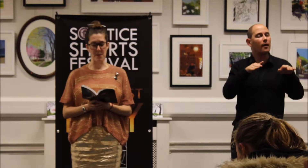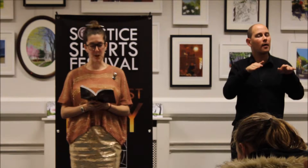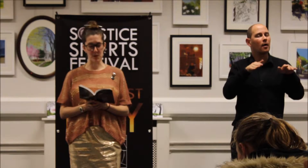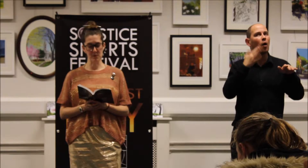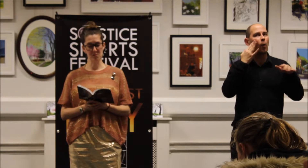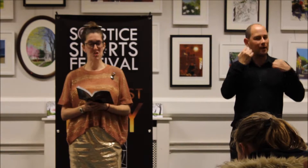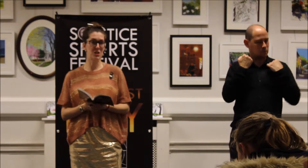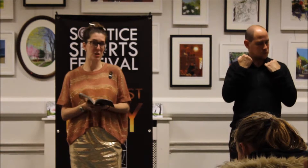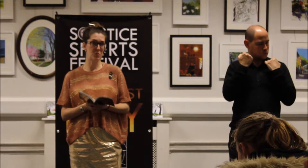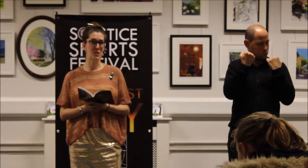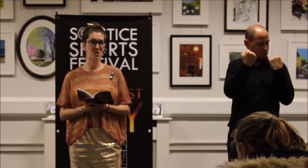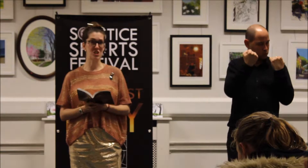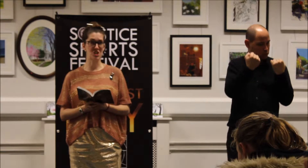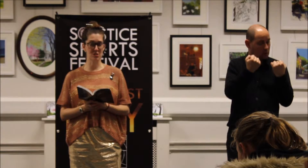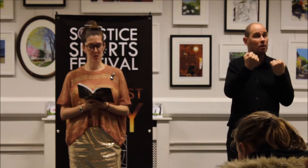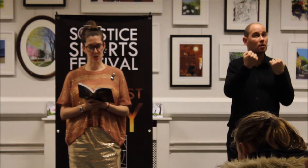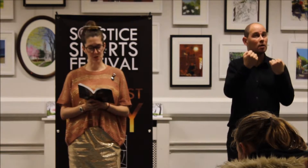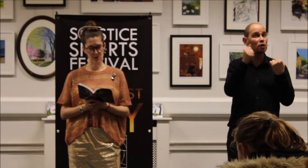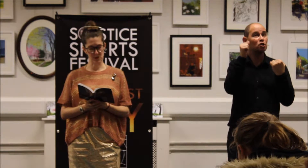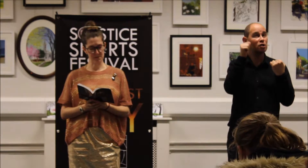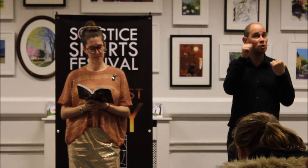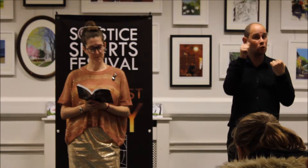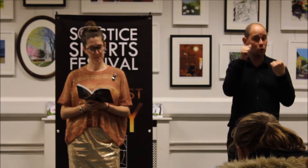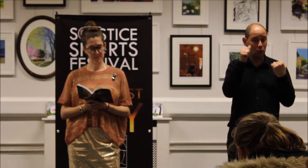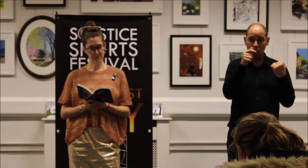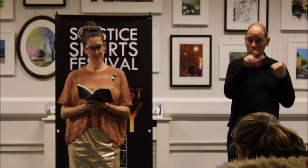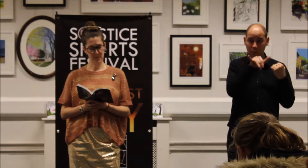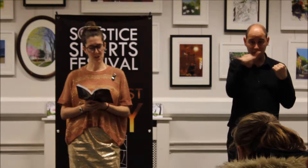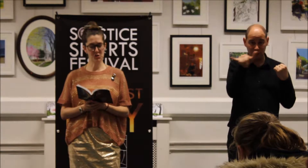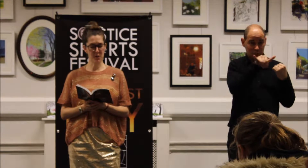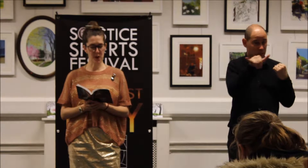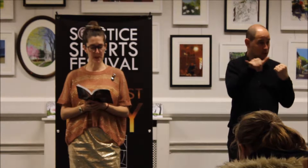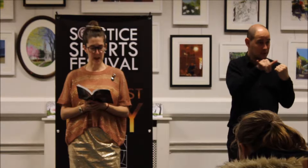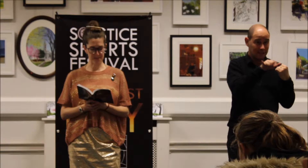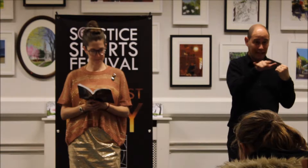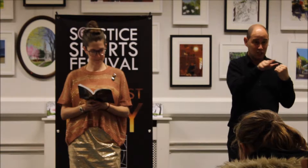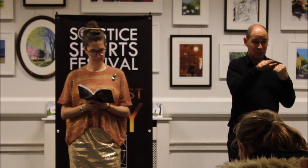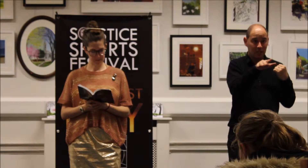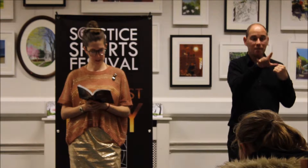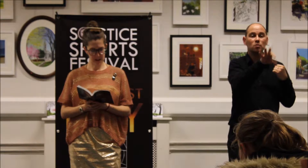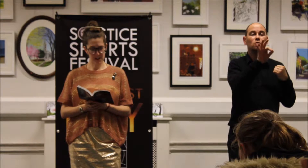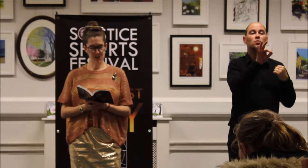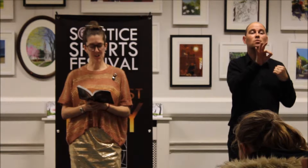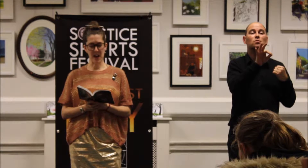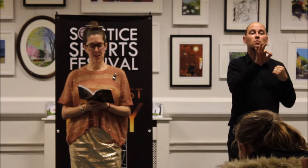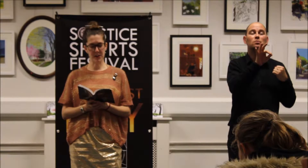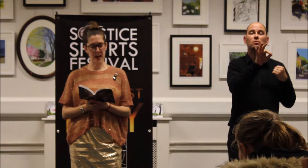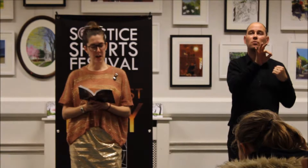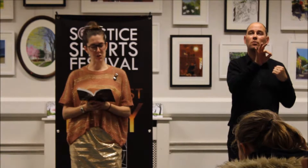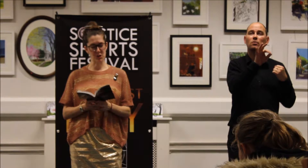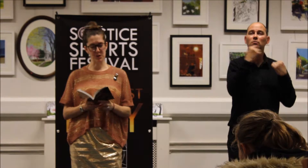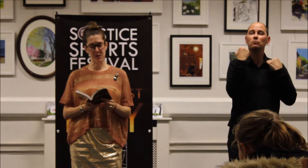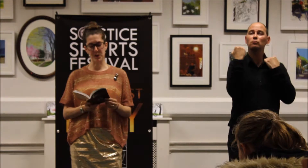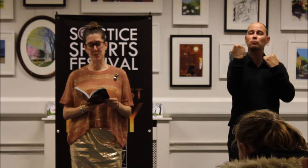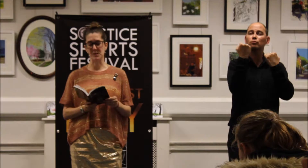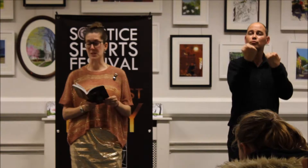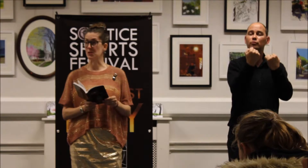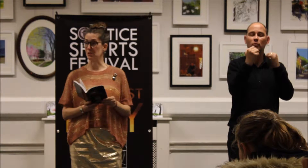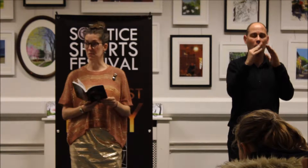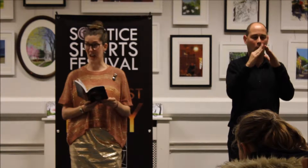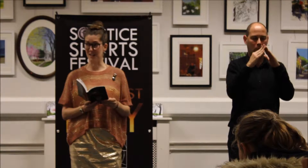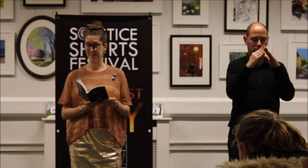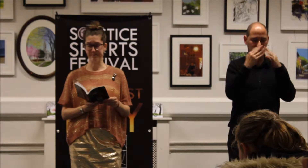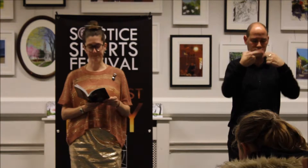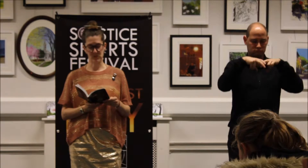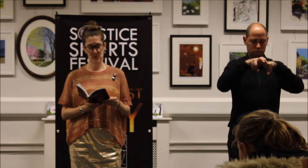get ammo, she knew which cashier to choose. She drove home again. She sat on the couch and phoned her